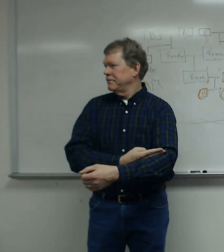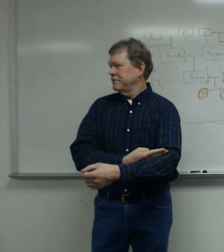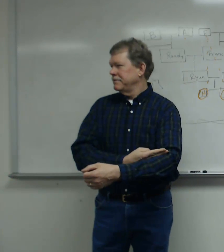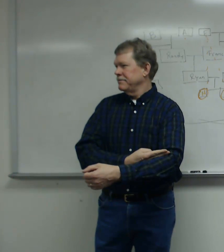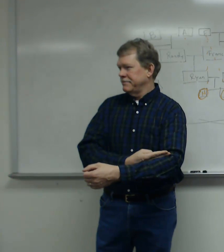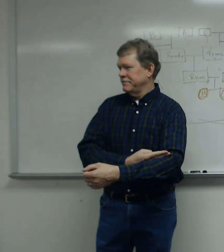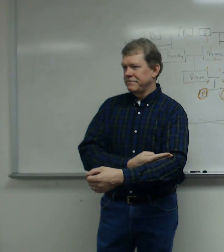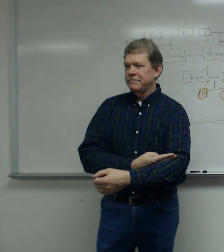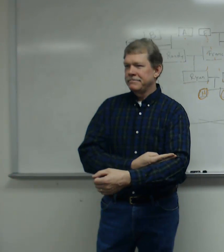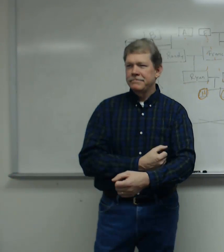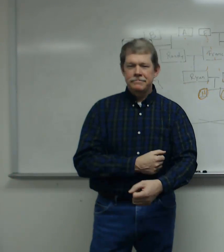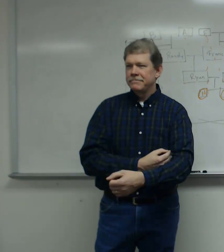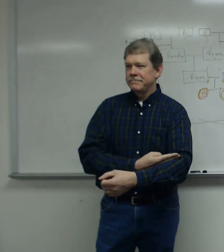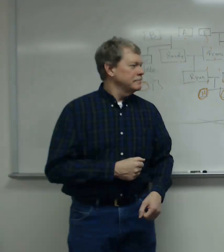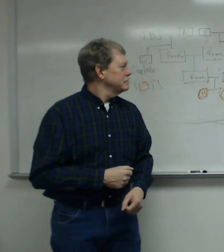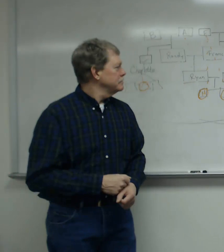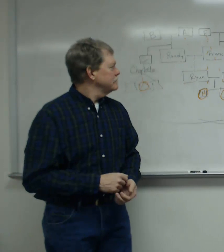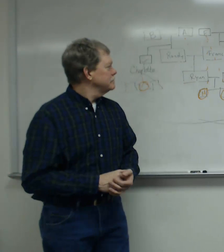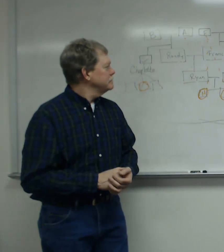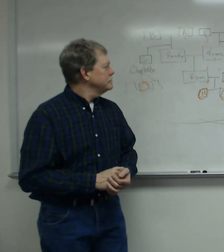Yes. Yes.